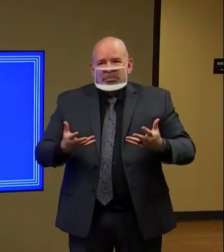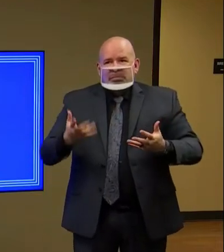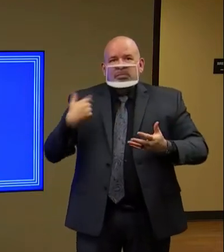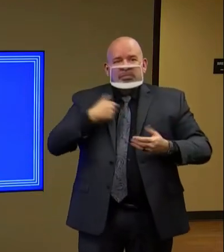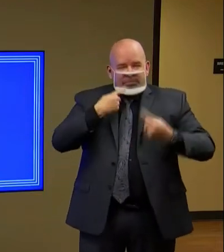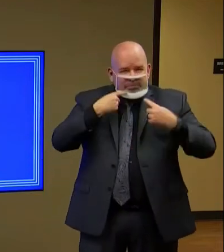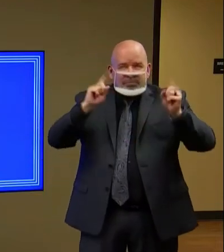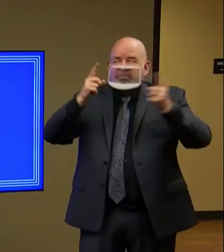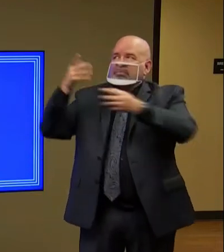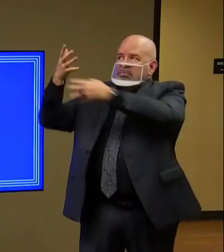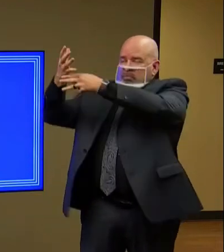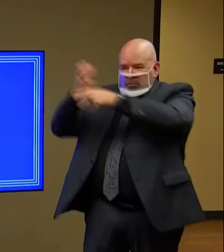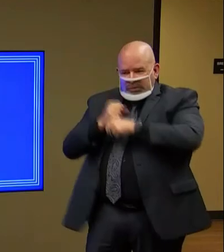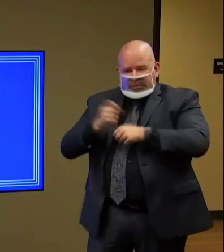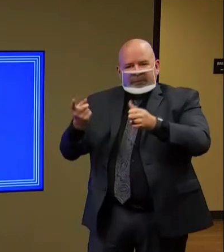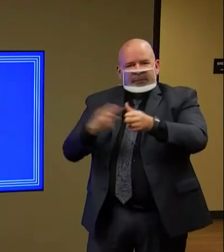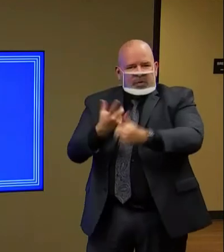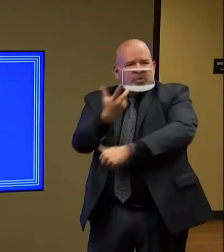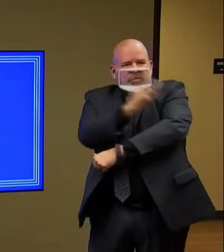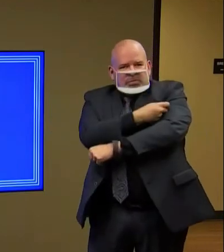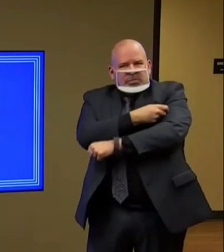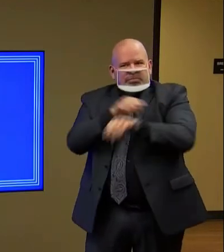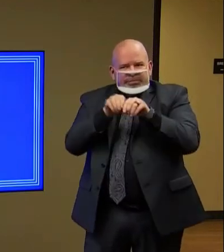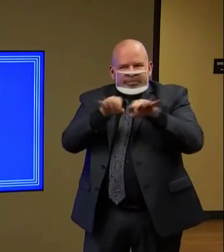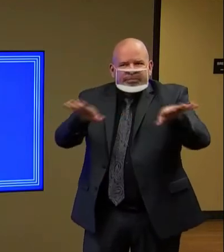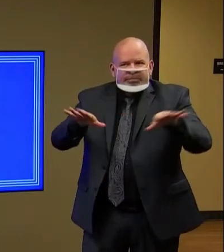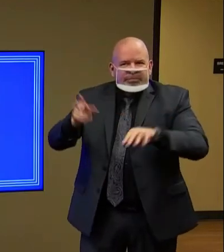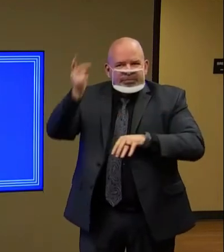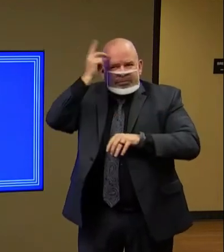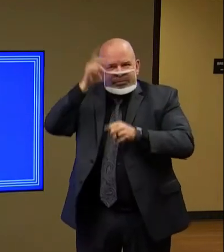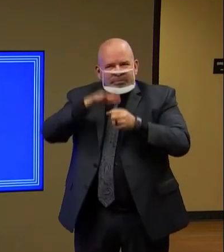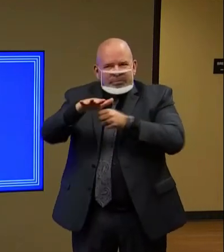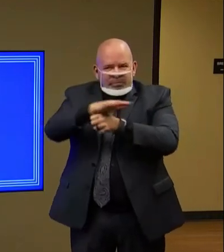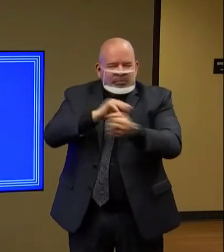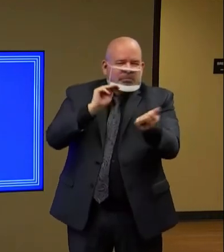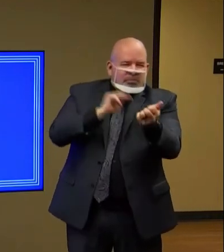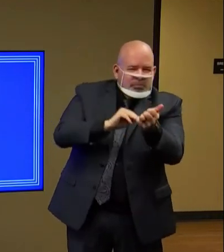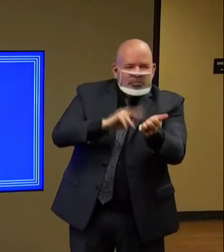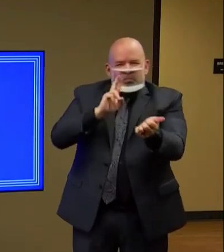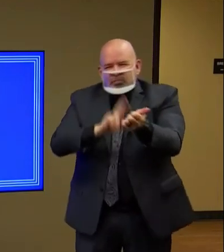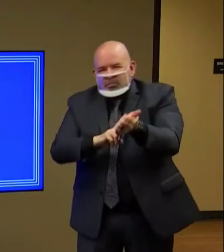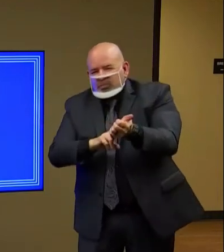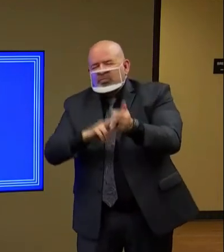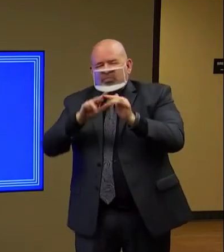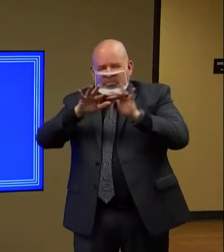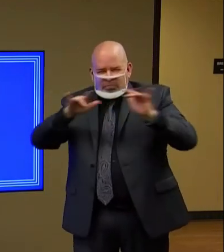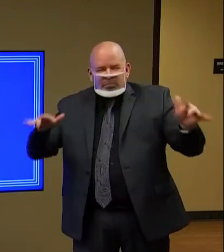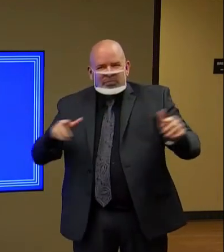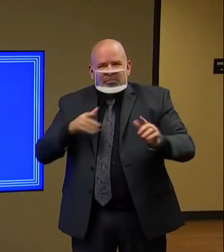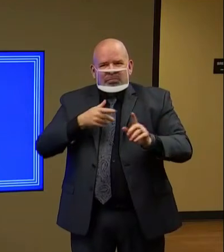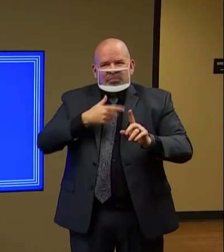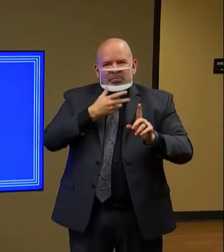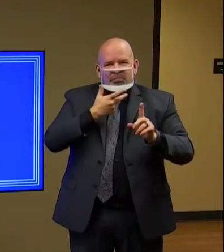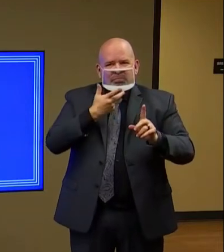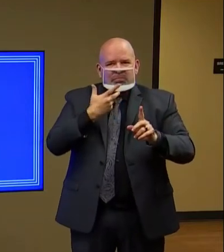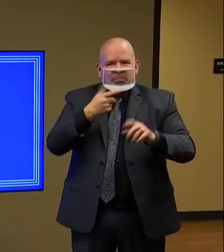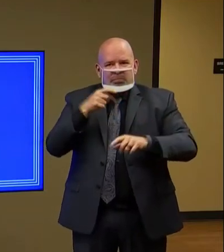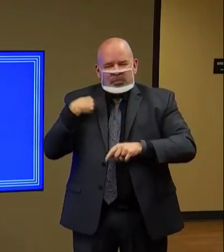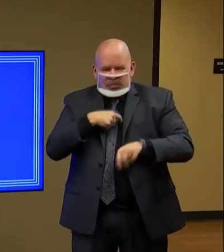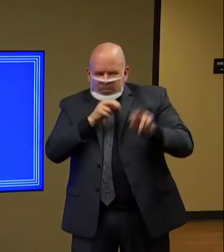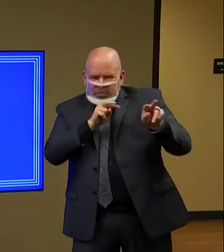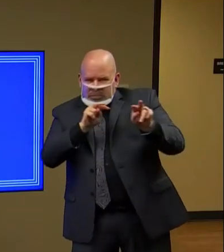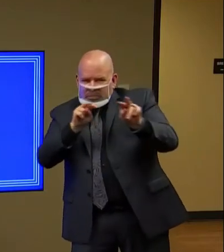of the vaccine. It's a moment we've long looked forward to and anticipated, and what a relief it is to finally have